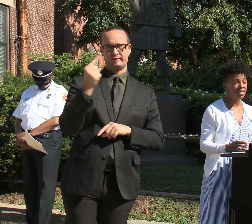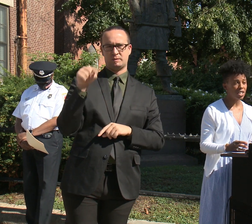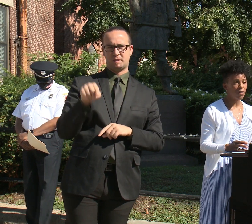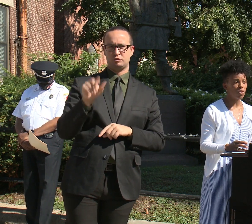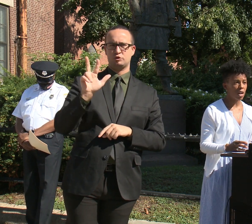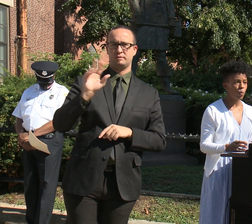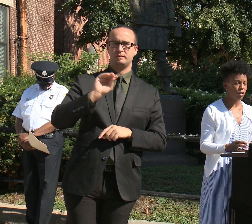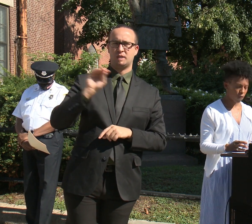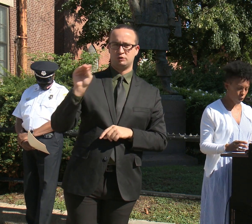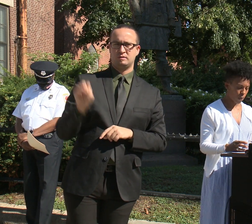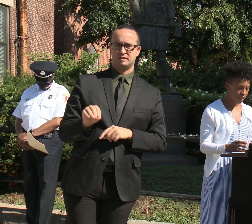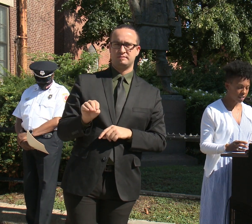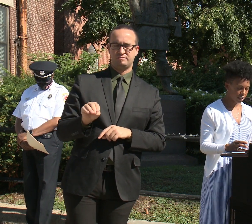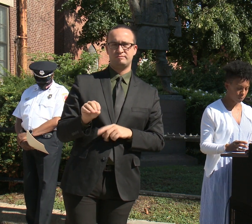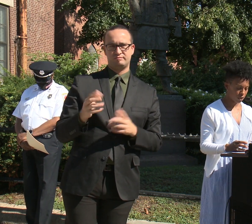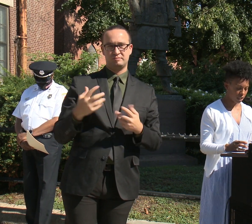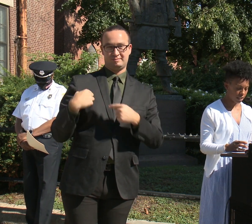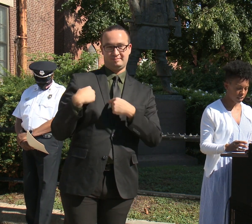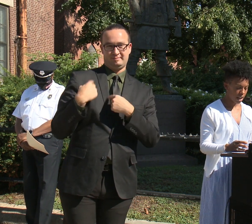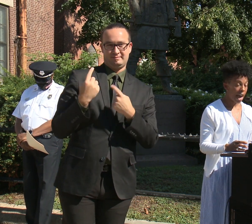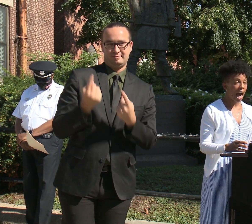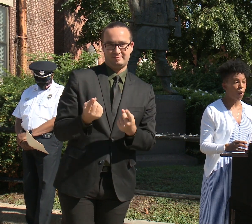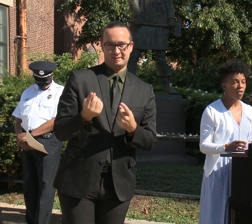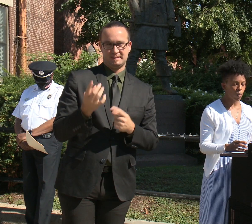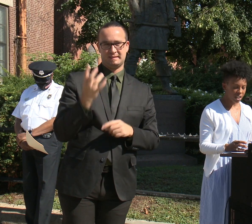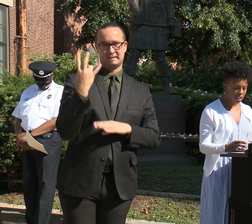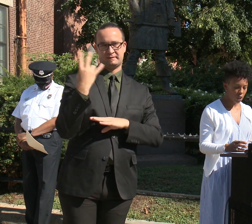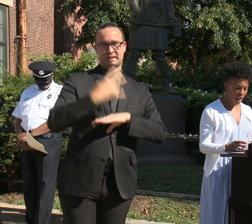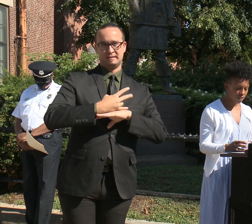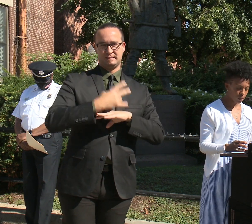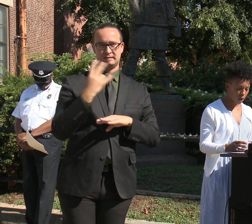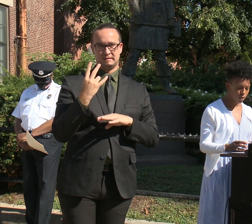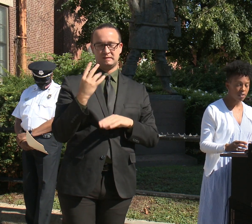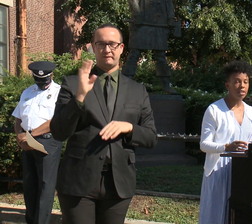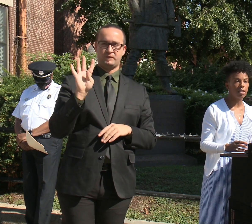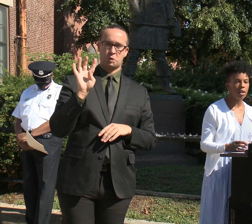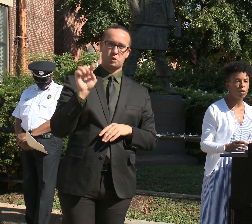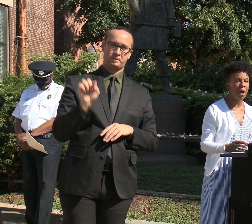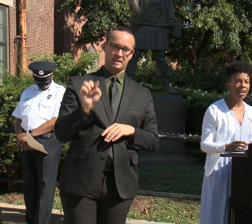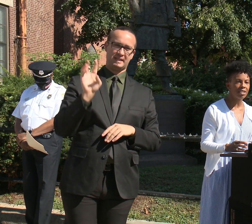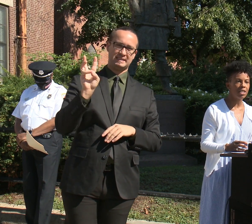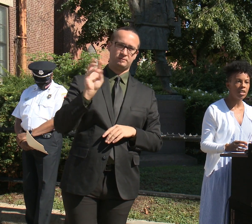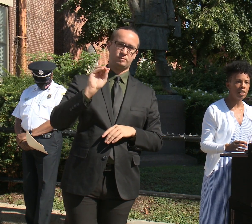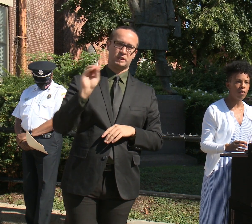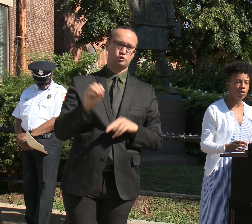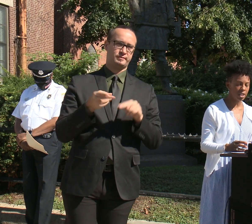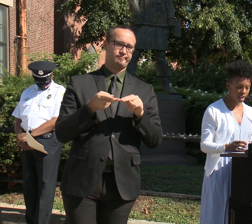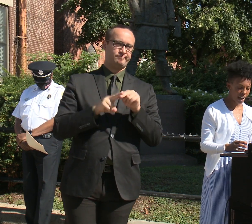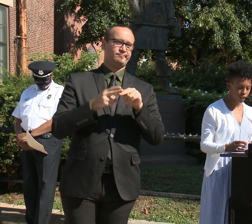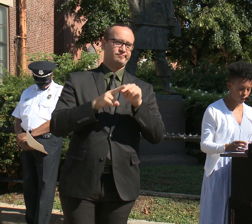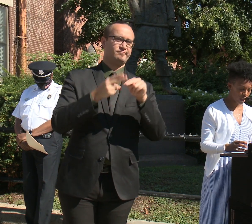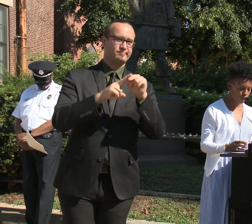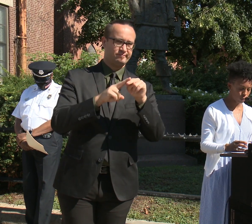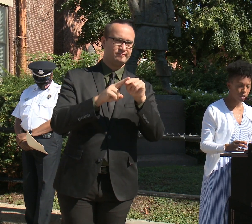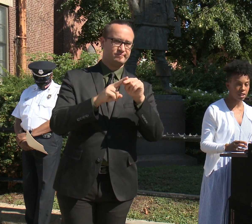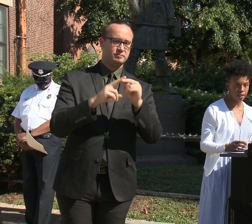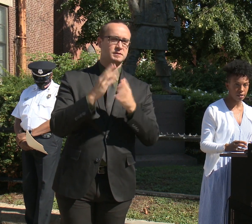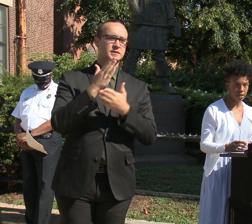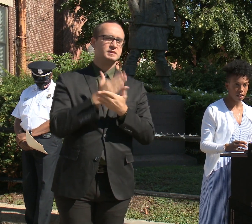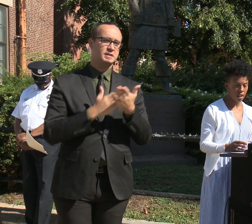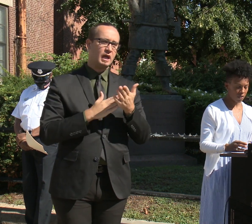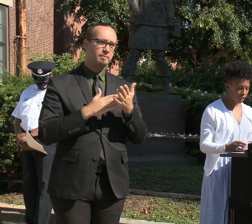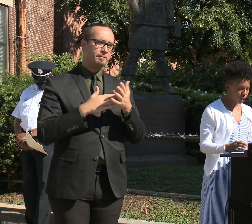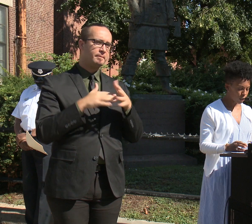the positivity rate was 4.6%. However, we still have zip codes in the city with positivity levels as high as